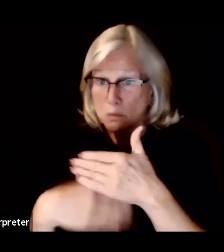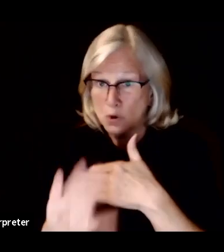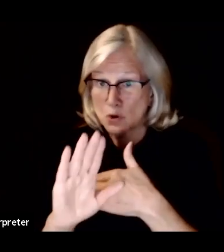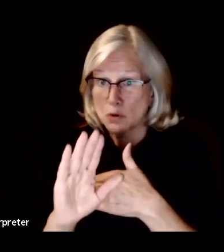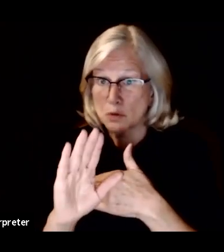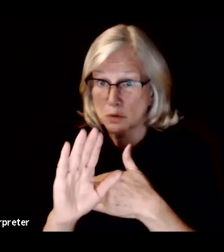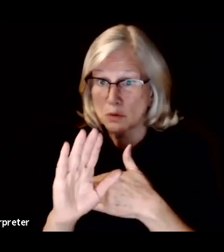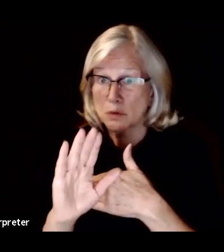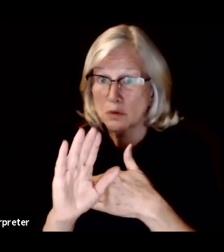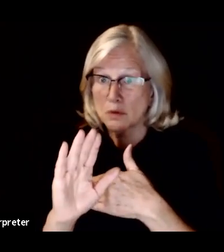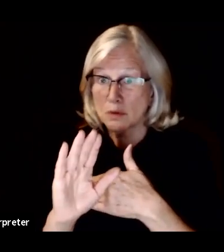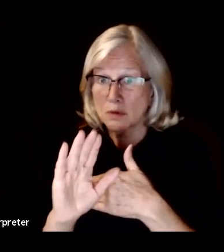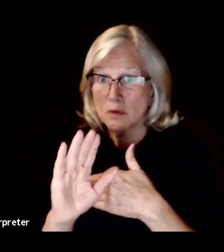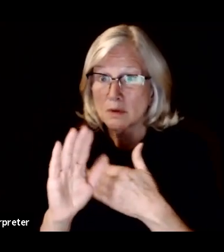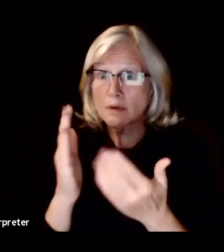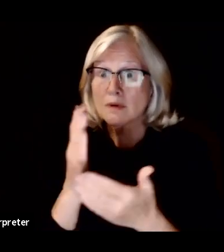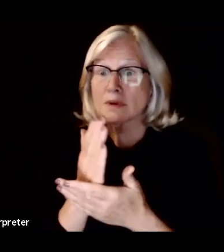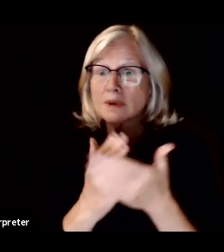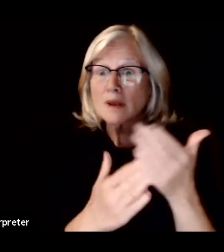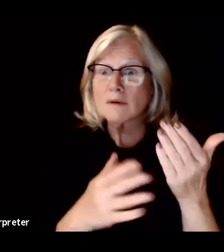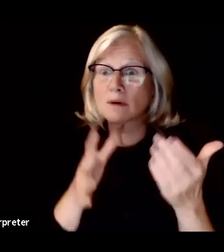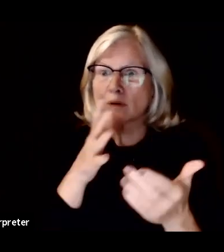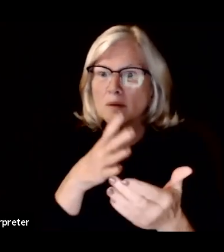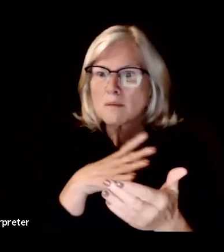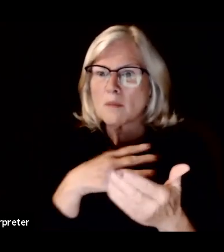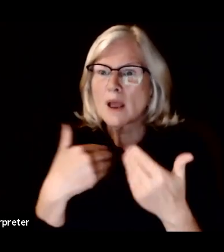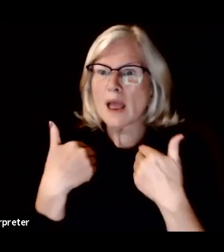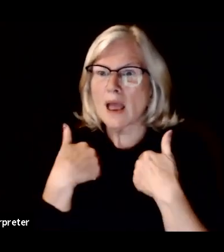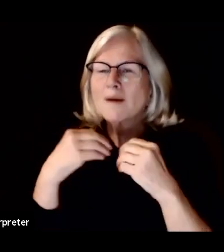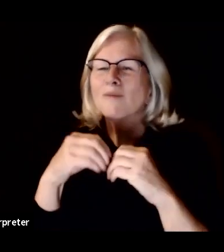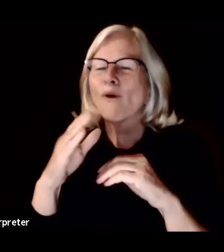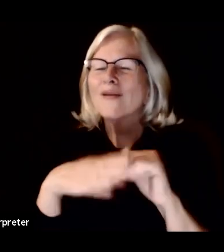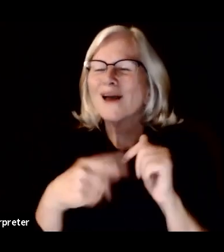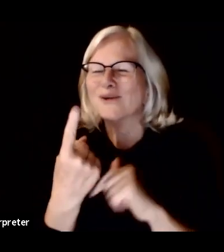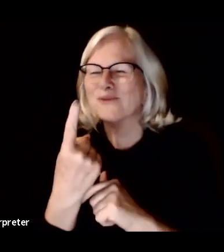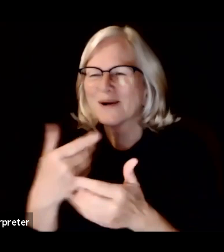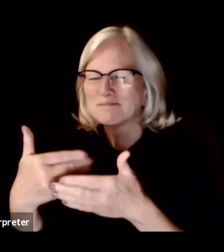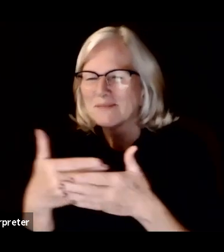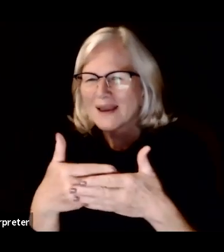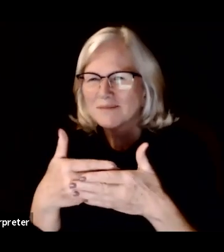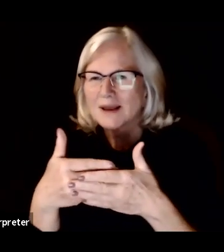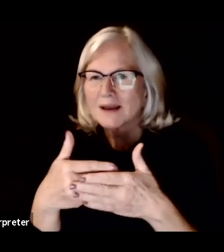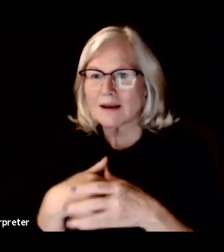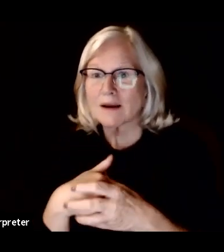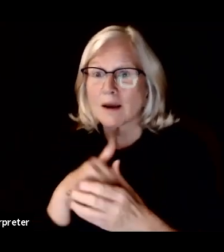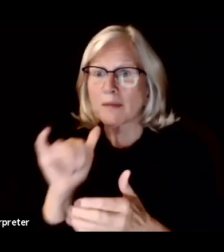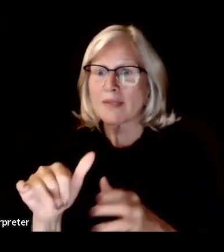multiple children. And in that group of that 261,